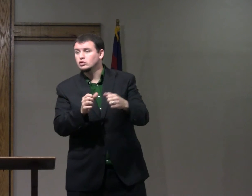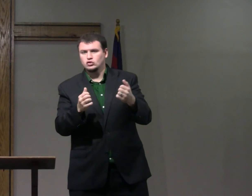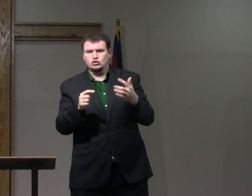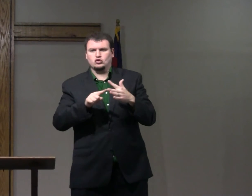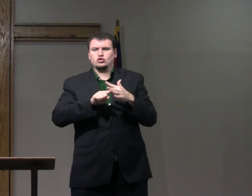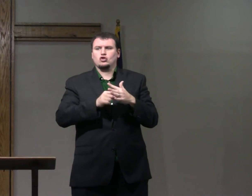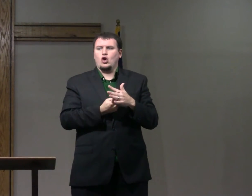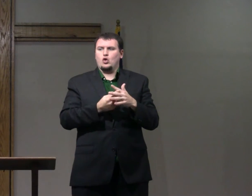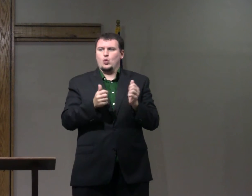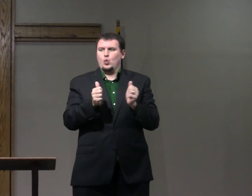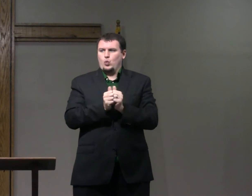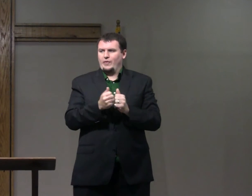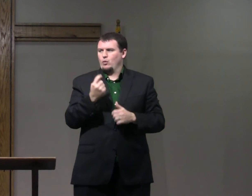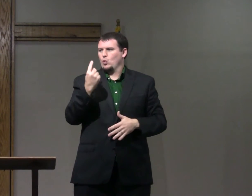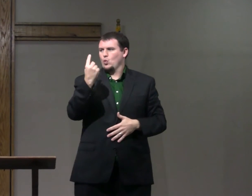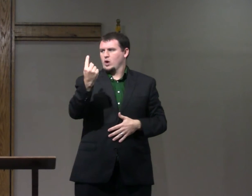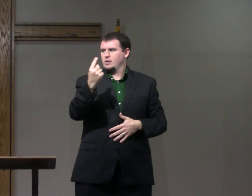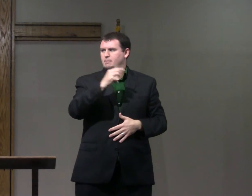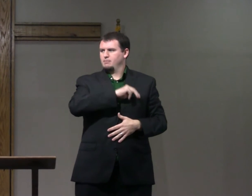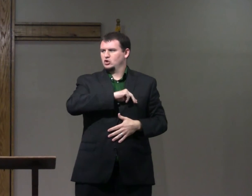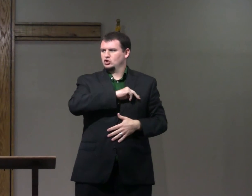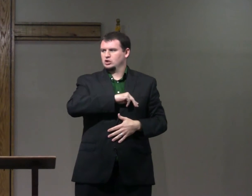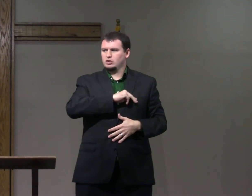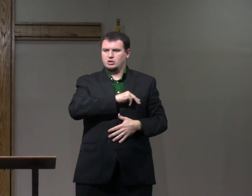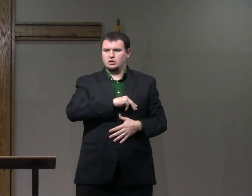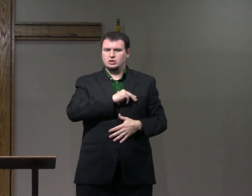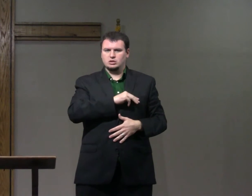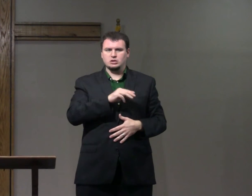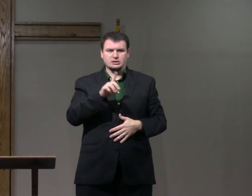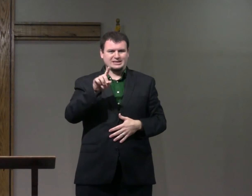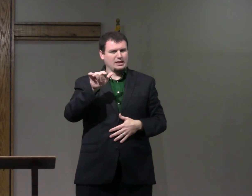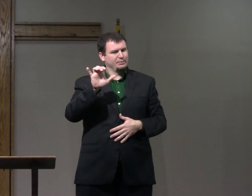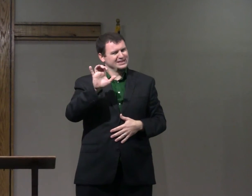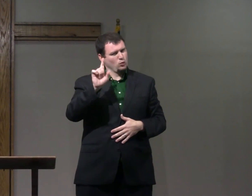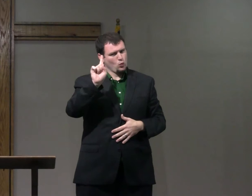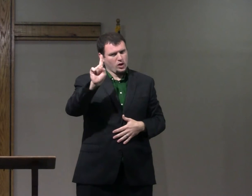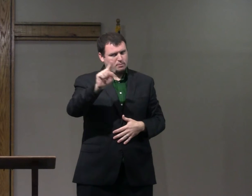I don't have much. My goal as a church is to start with one missionary